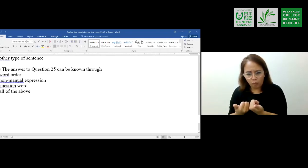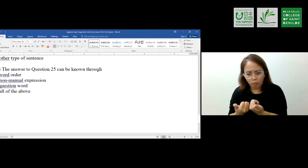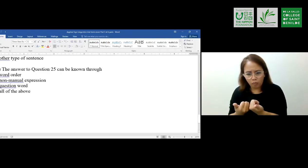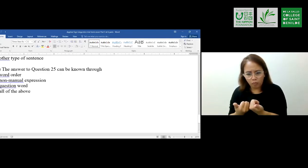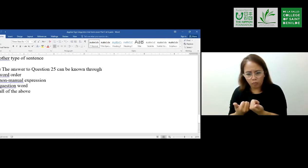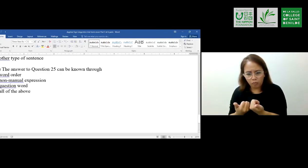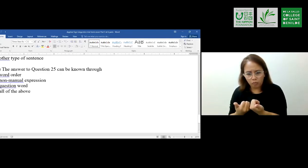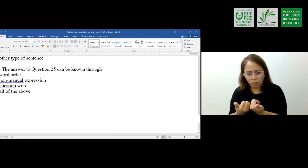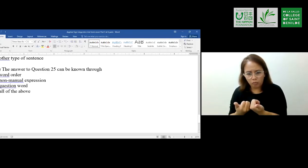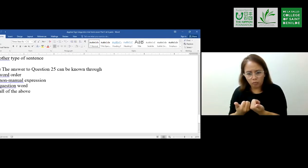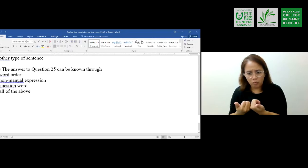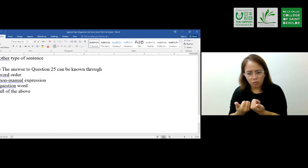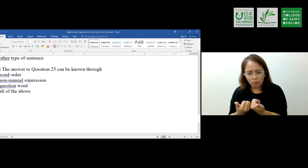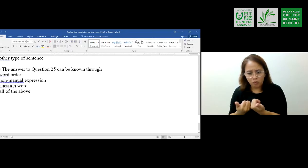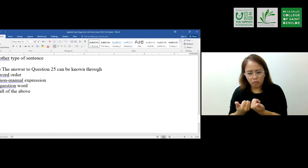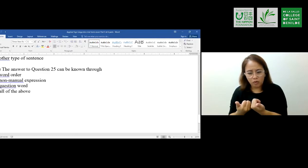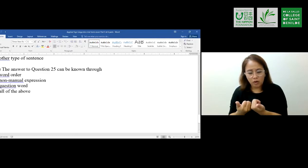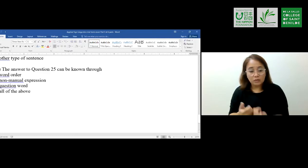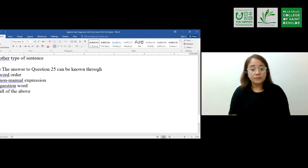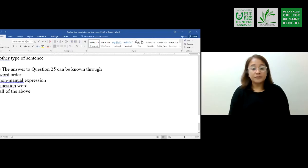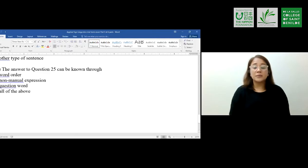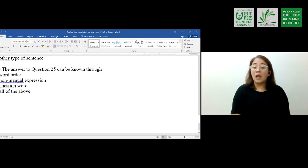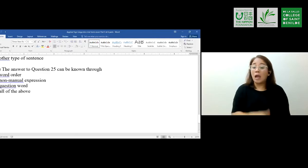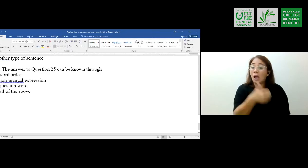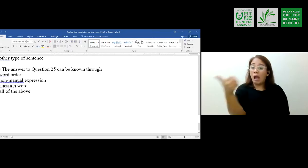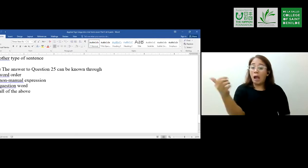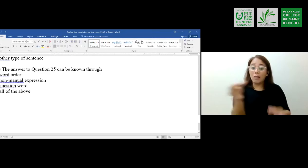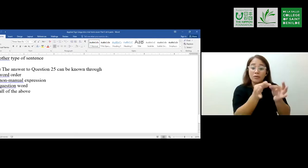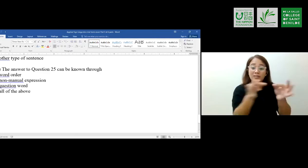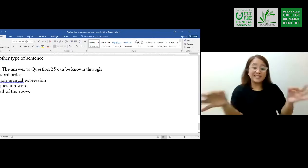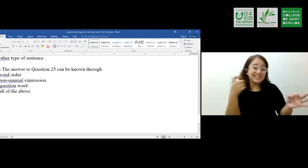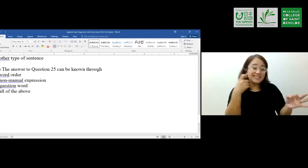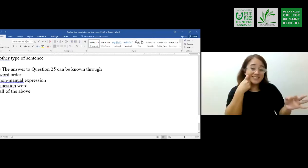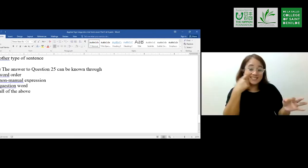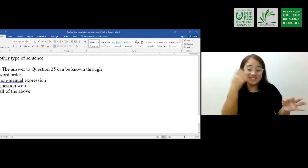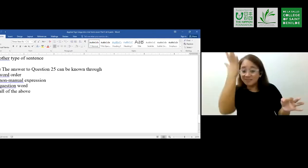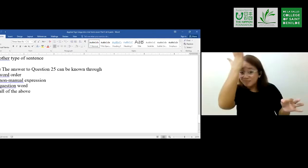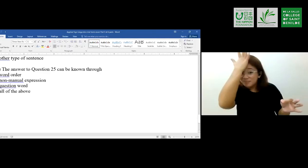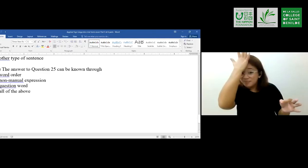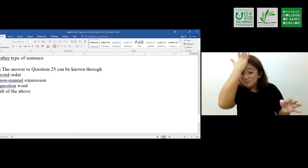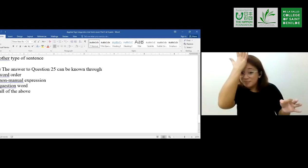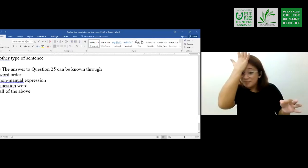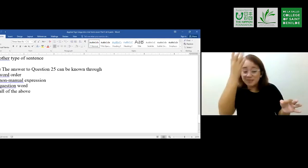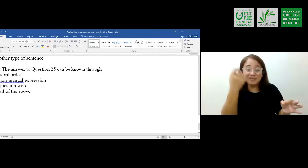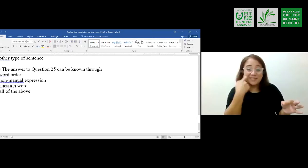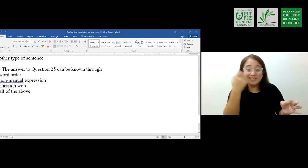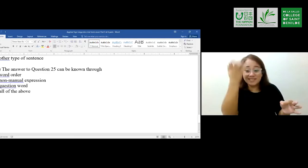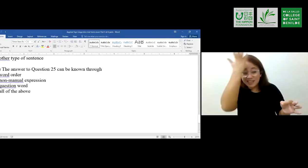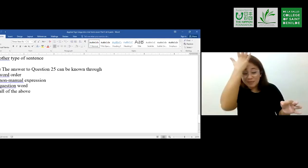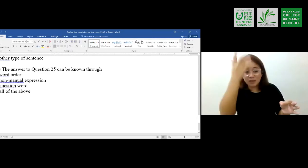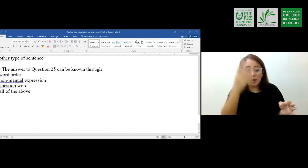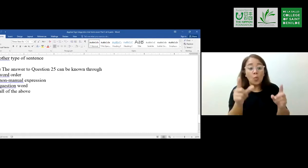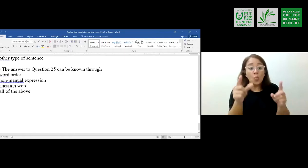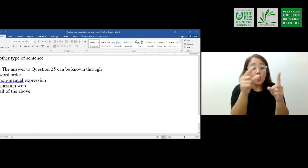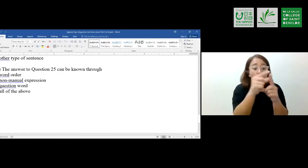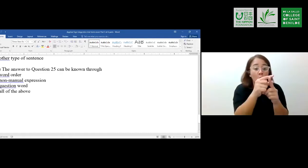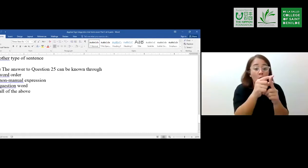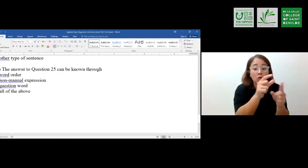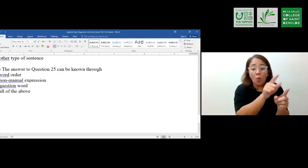Now, in the other sentence that Peebs was talking about, the word order is different. In this sentence,